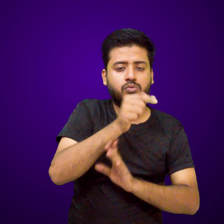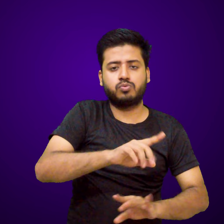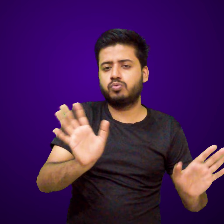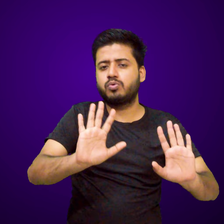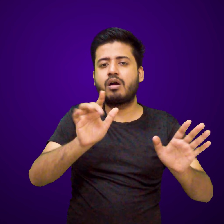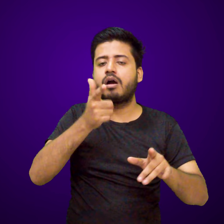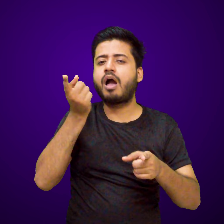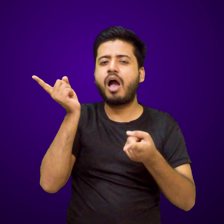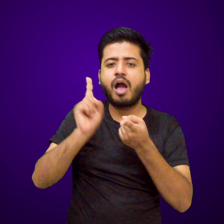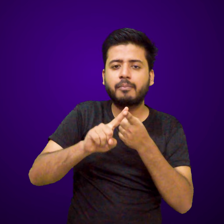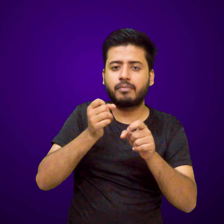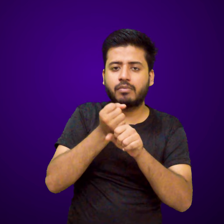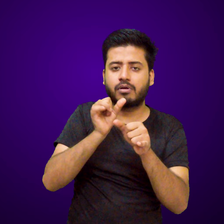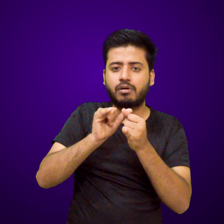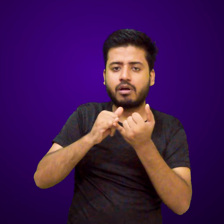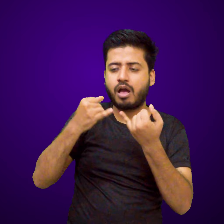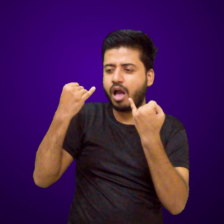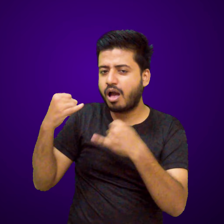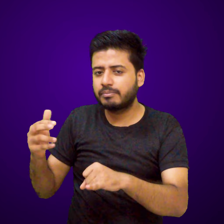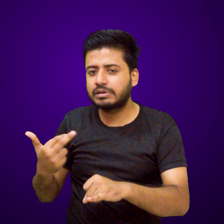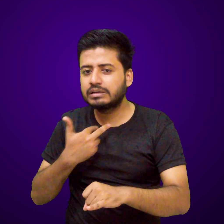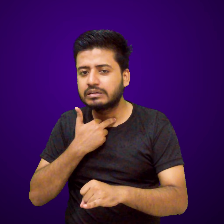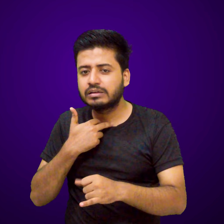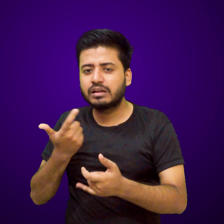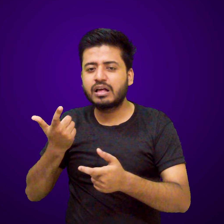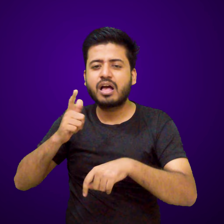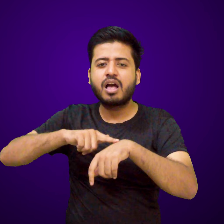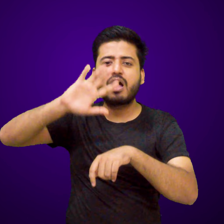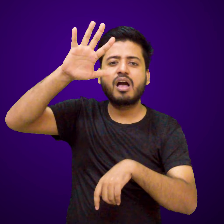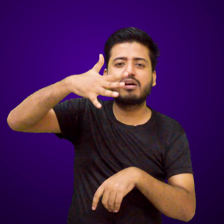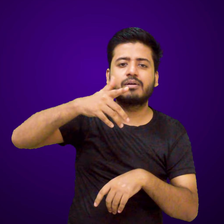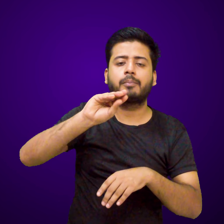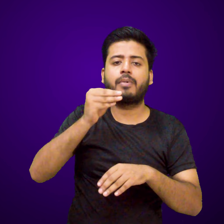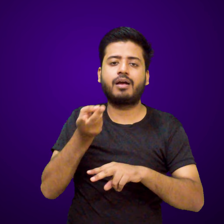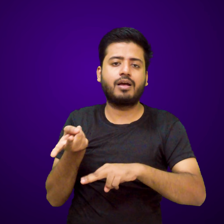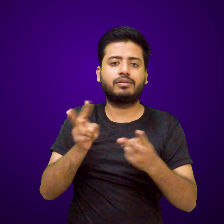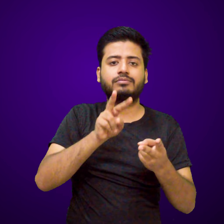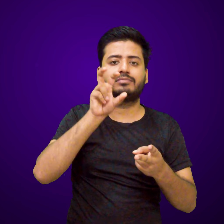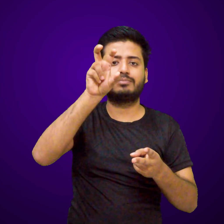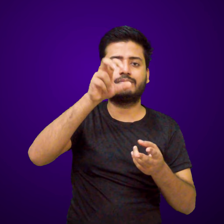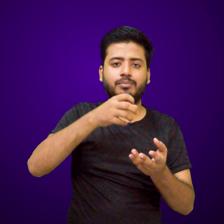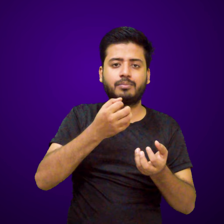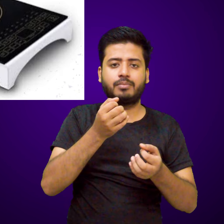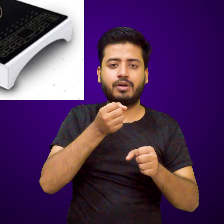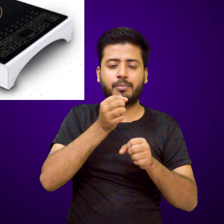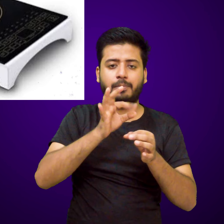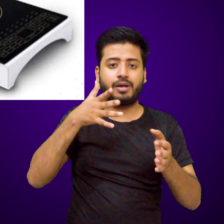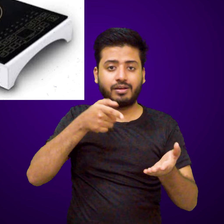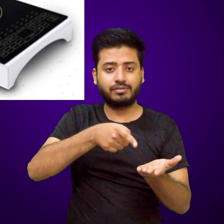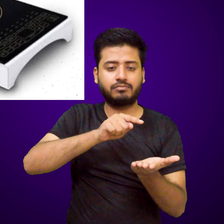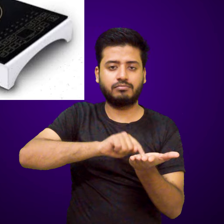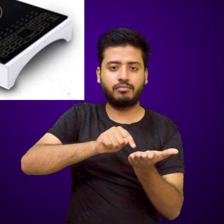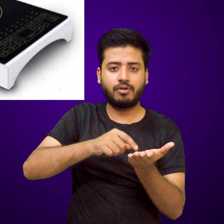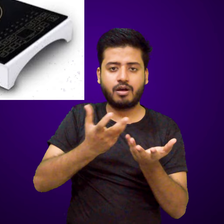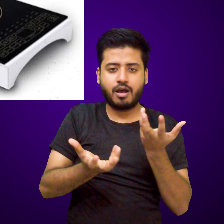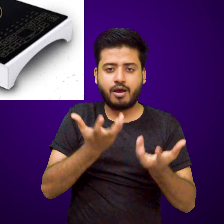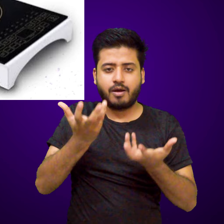1800-103-1235 or use their online support options to get assistance or schedule a service appointment. For minor issues, common